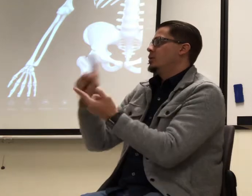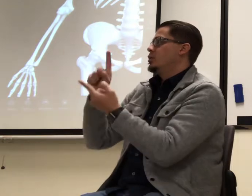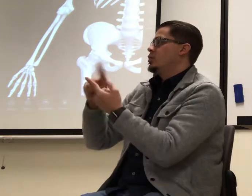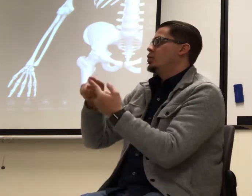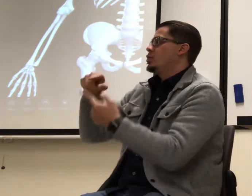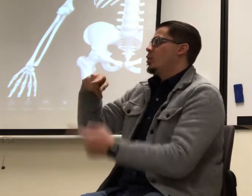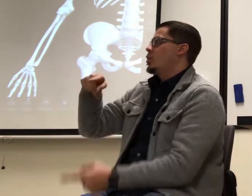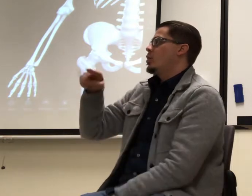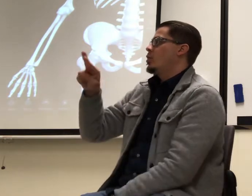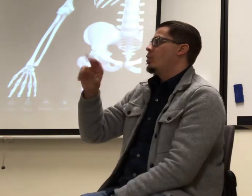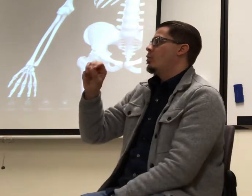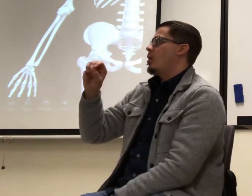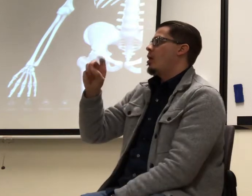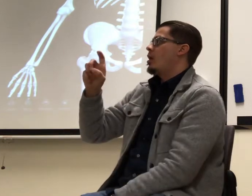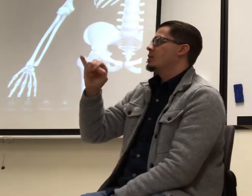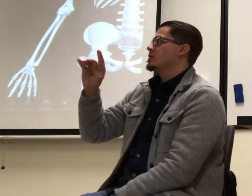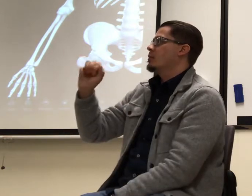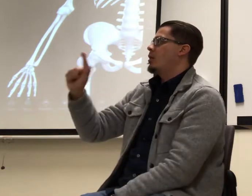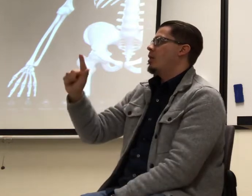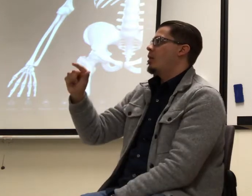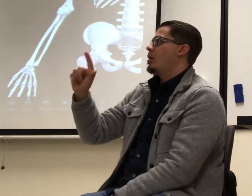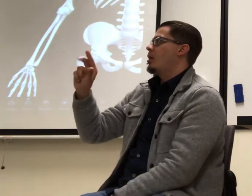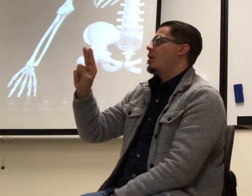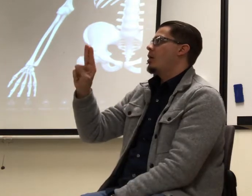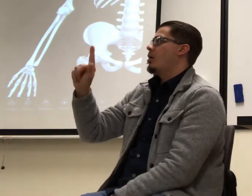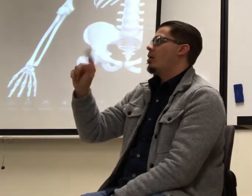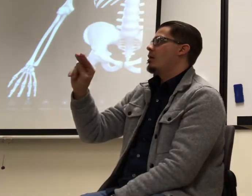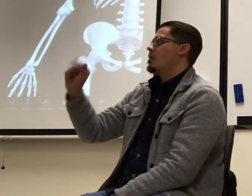proximal ulna.